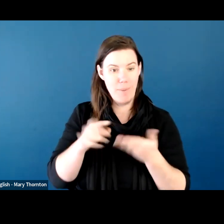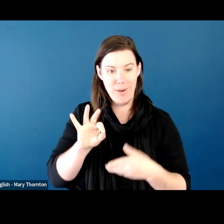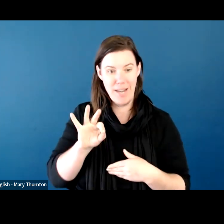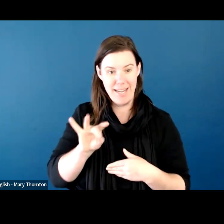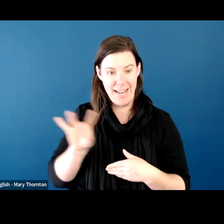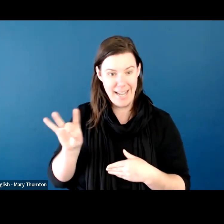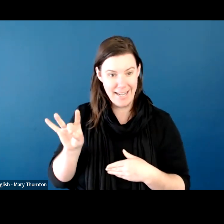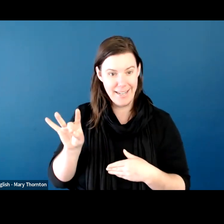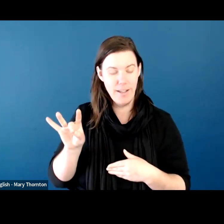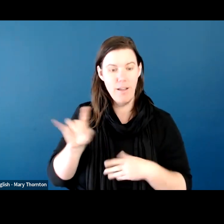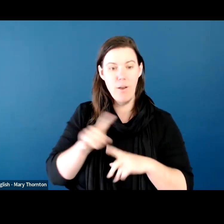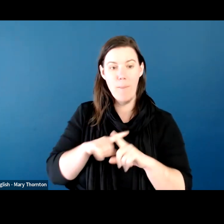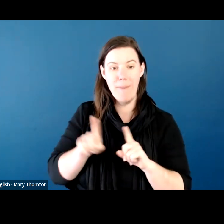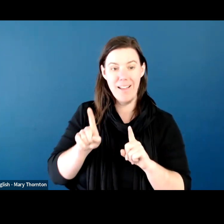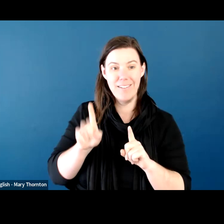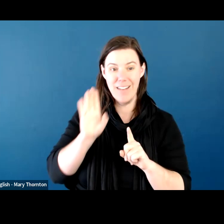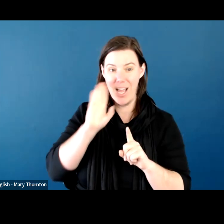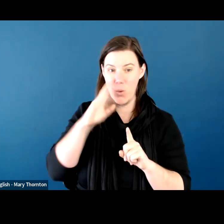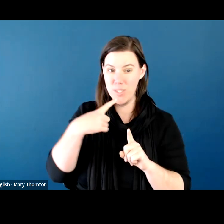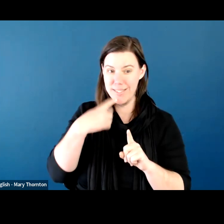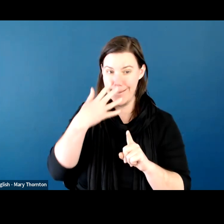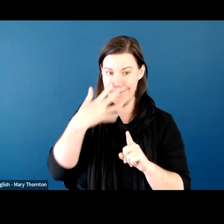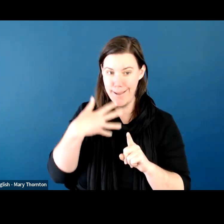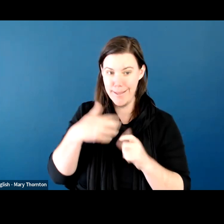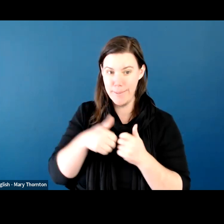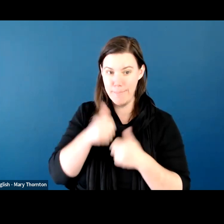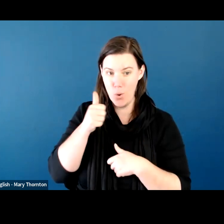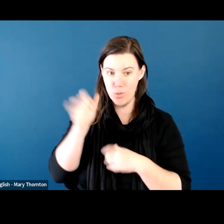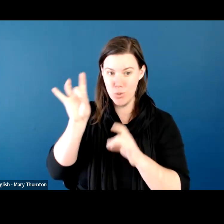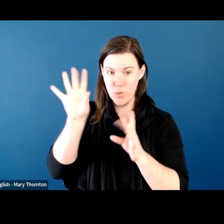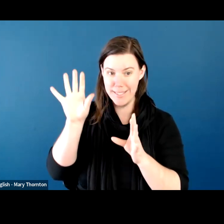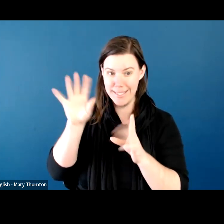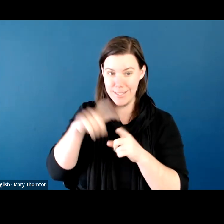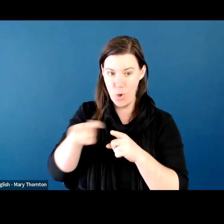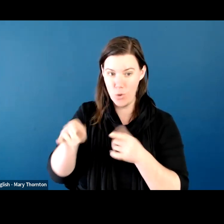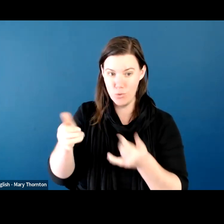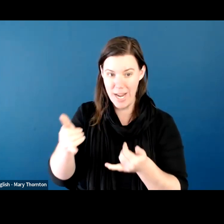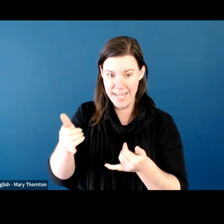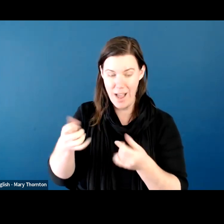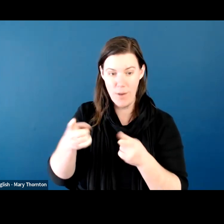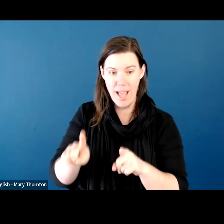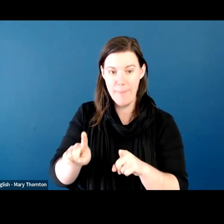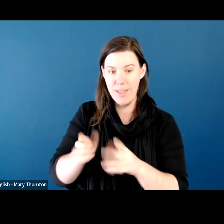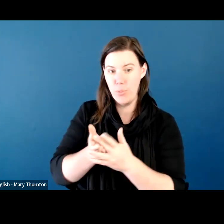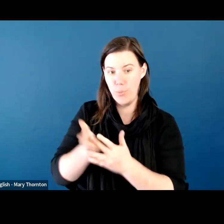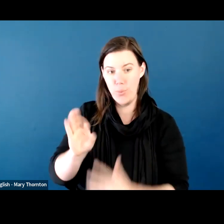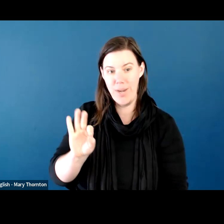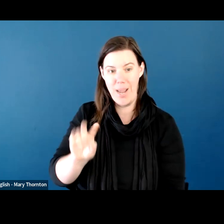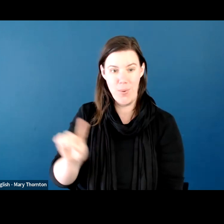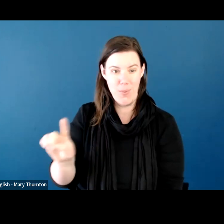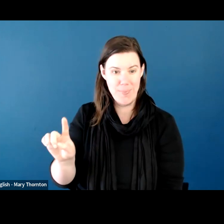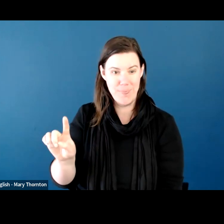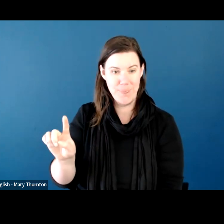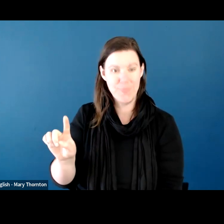say most crisis calls in Washington state are handled through 911. So the question for me isn't, are